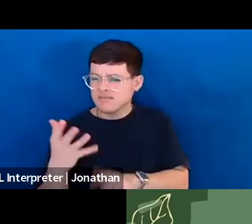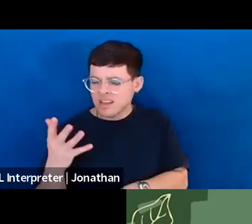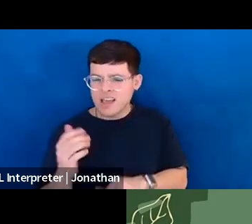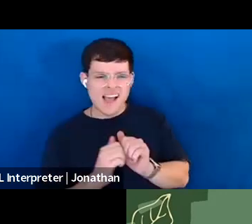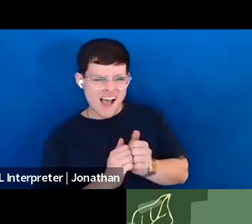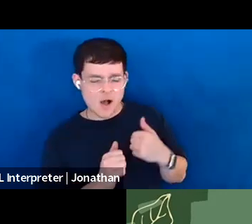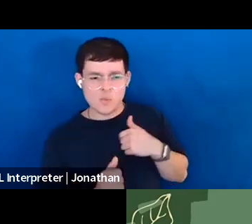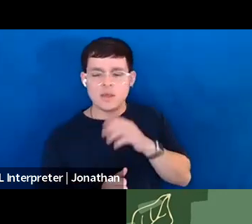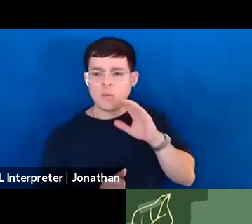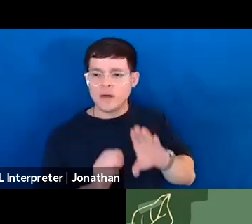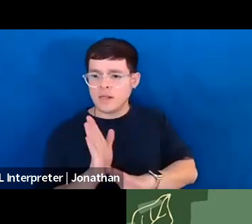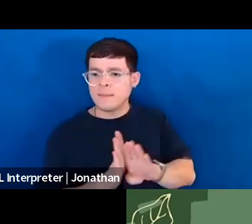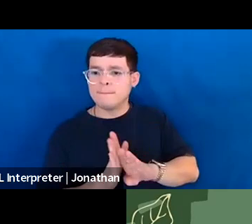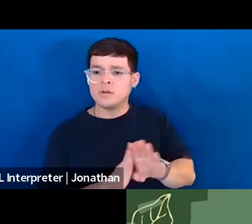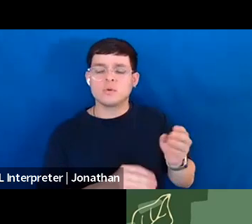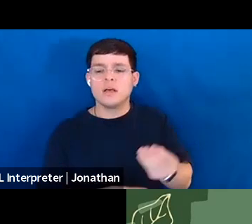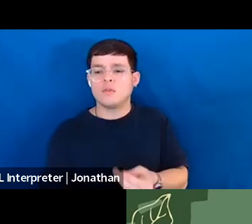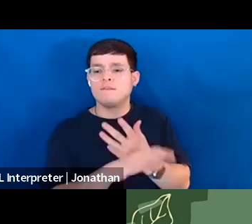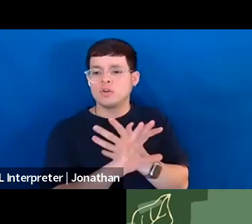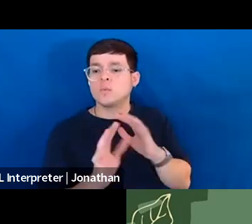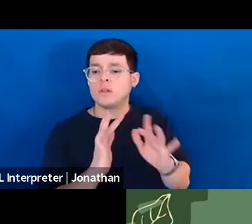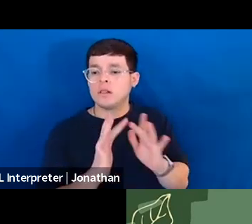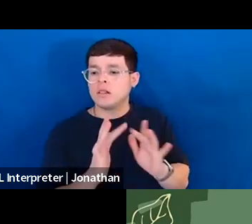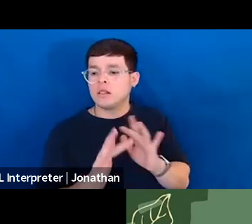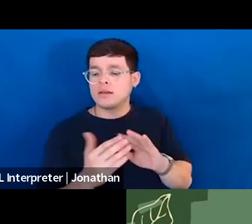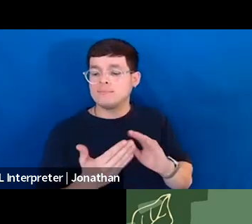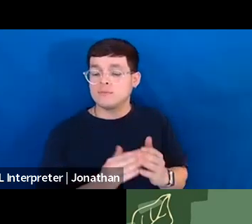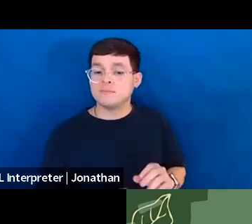putting together virtual communities.